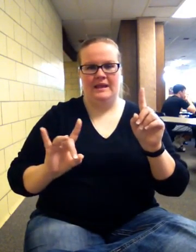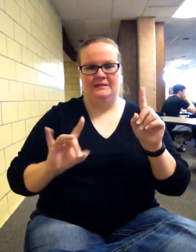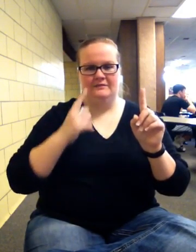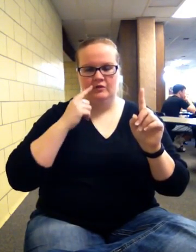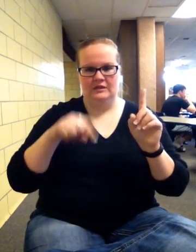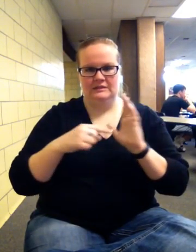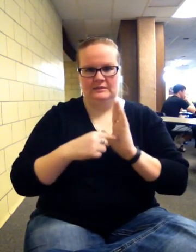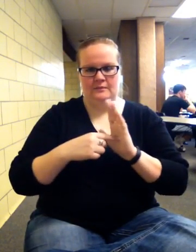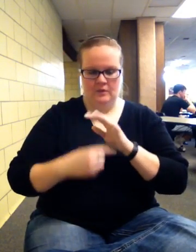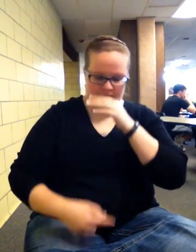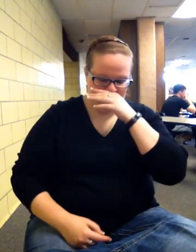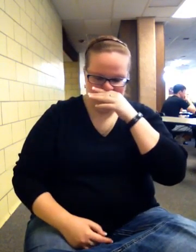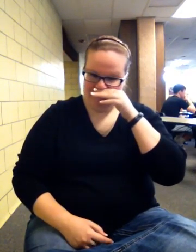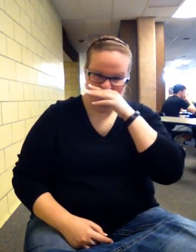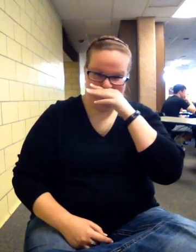to get the future value.